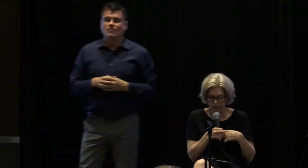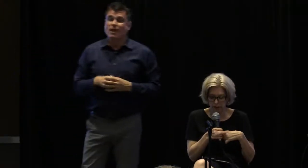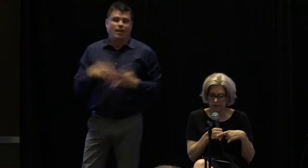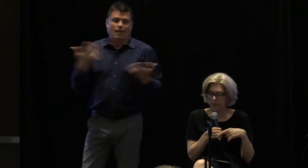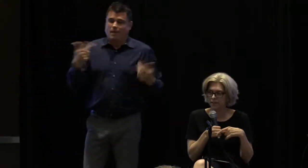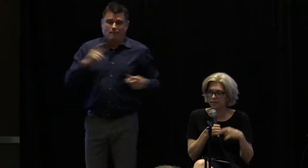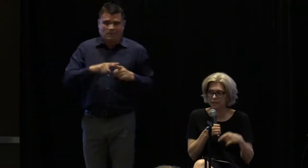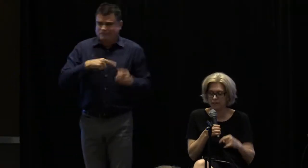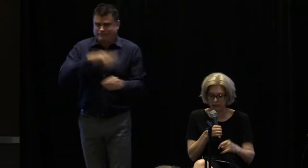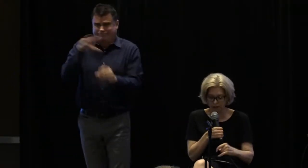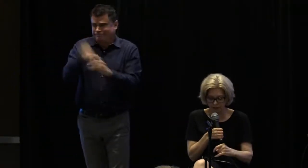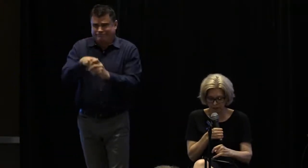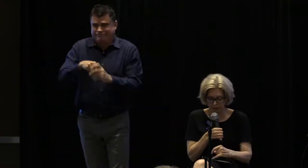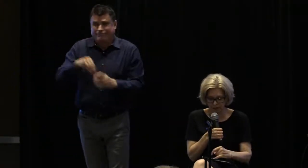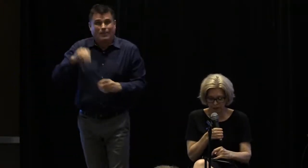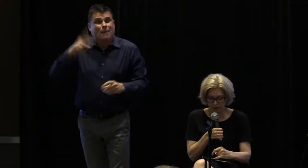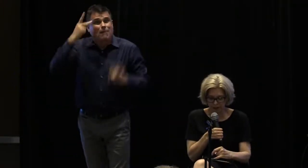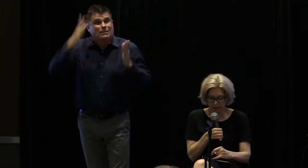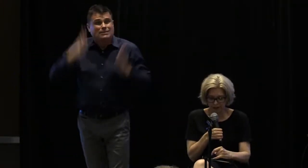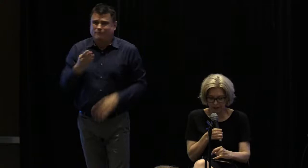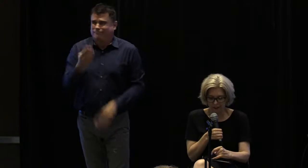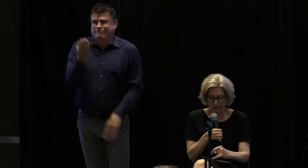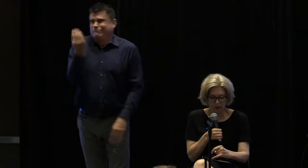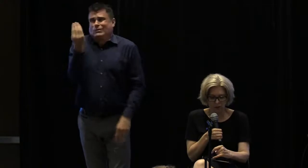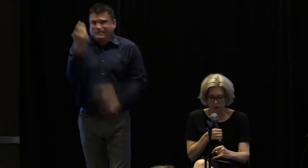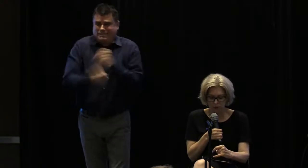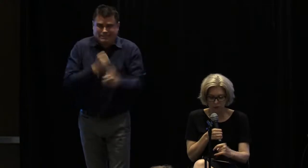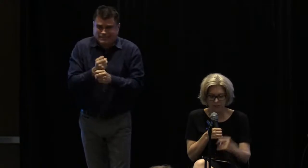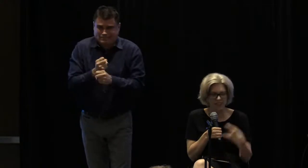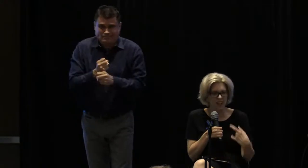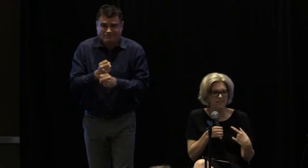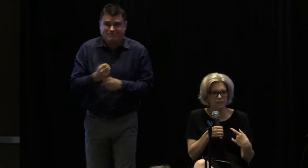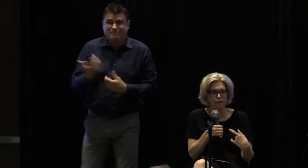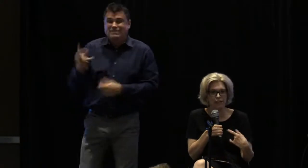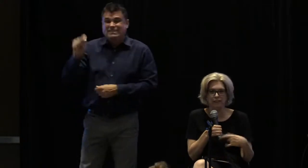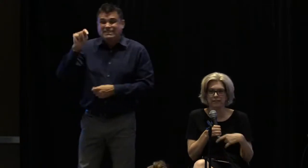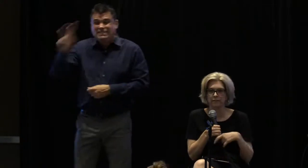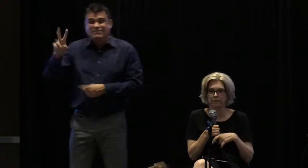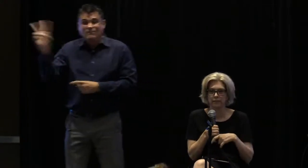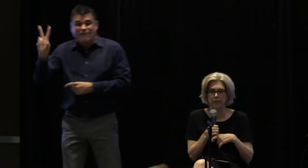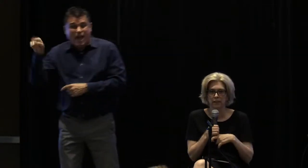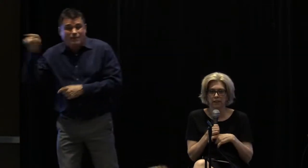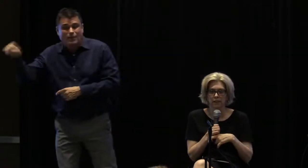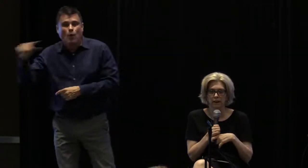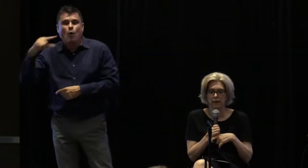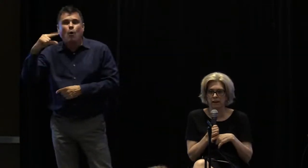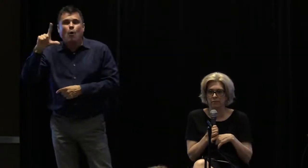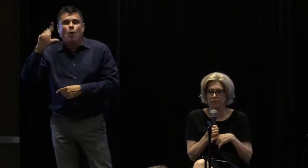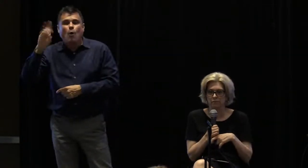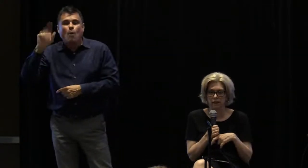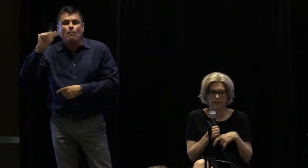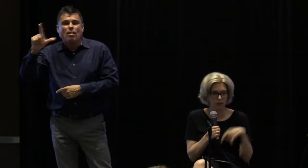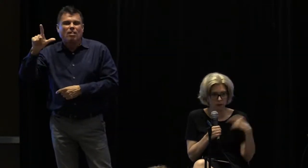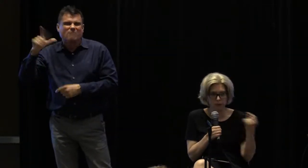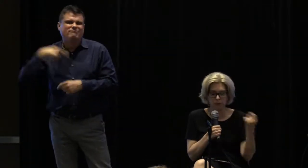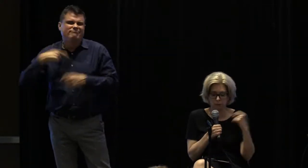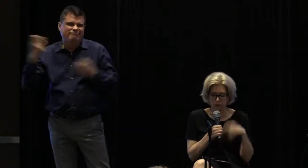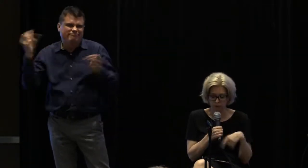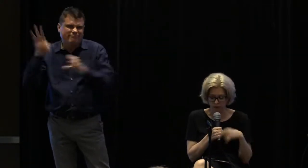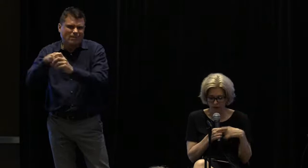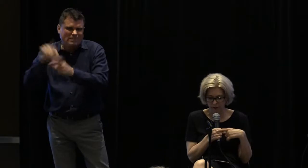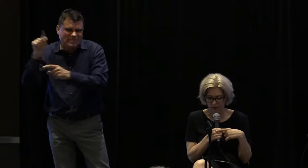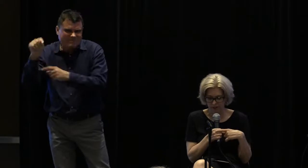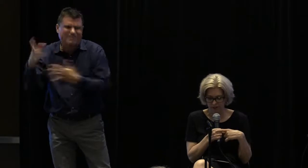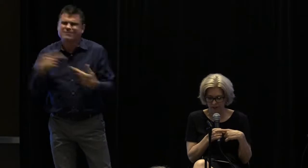Global Television in the City of Vancouver. And in all those roles, I did lots of different things. I started a peer